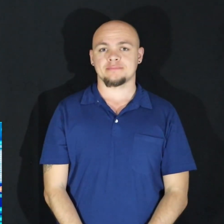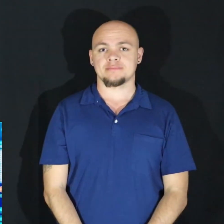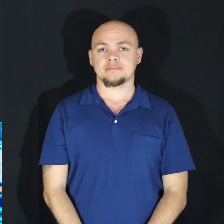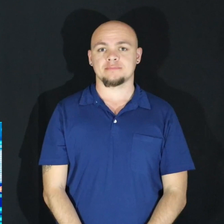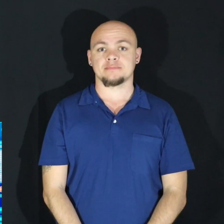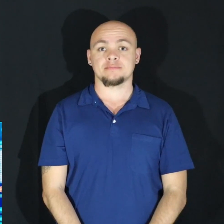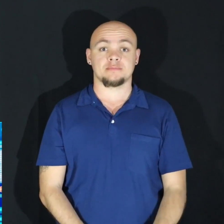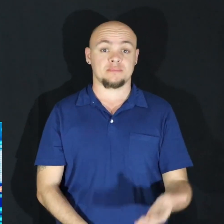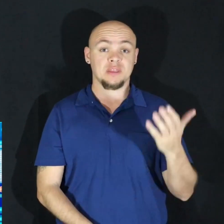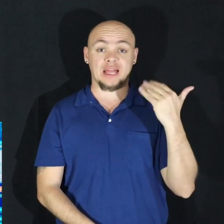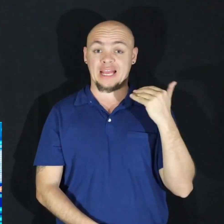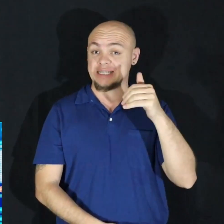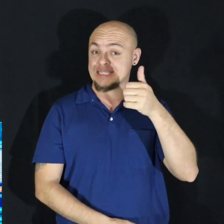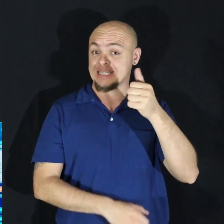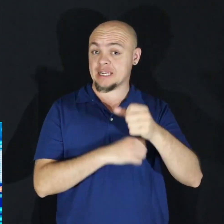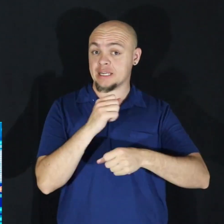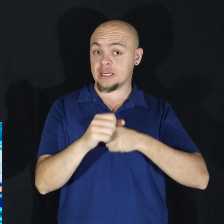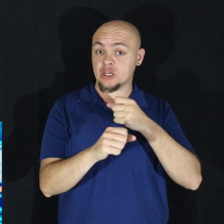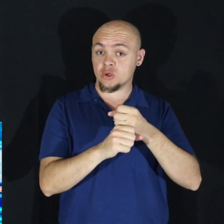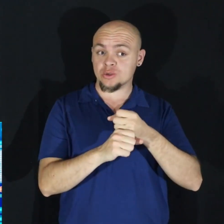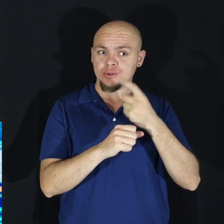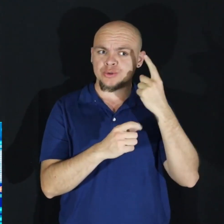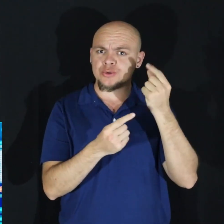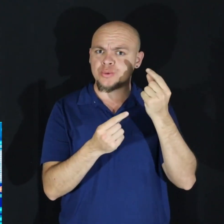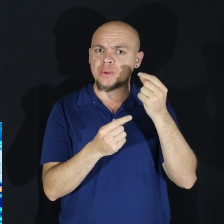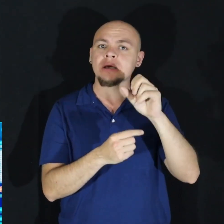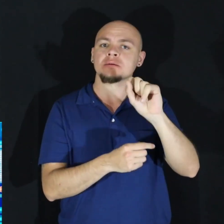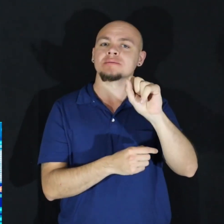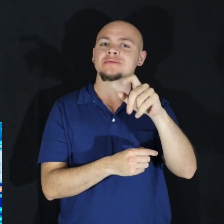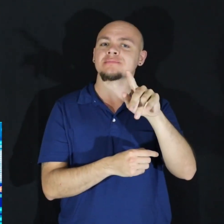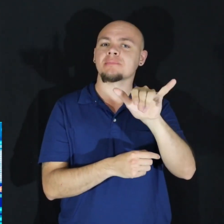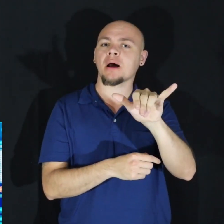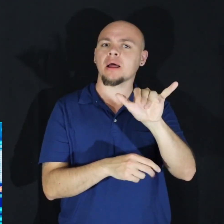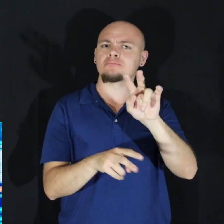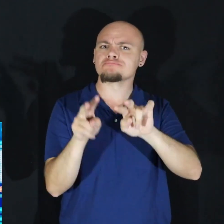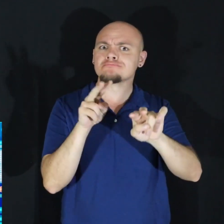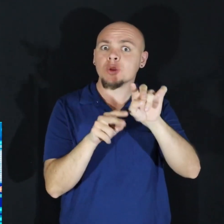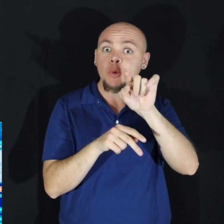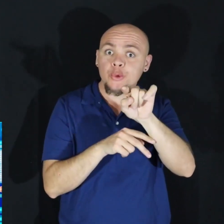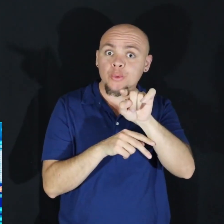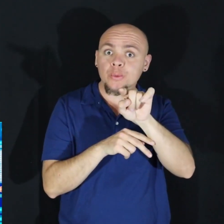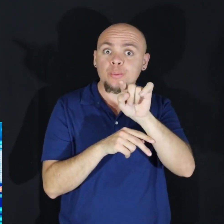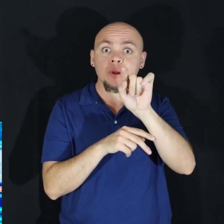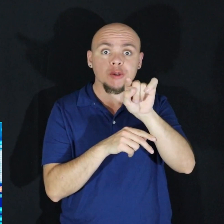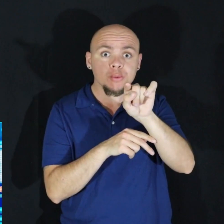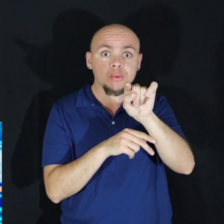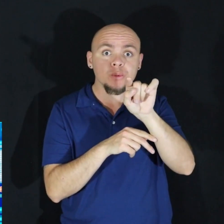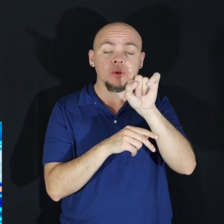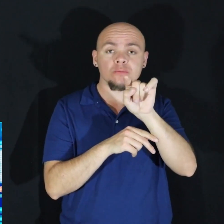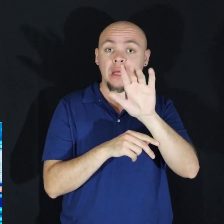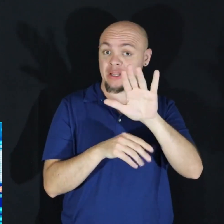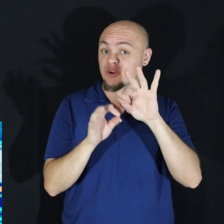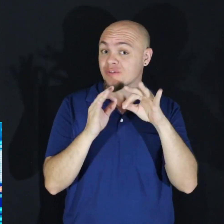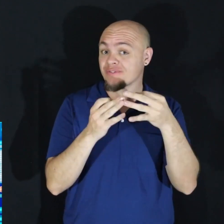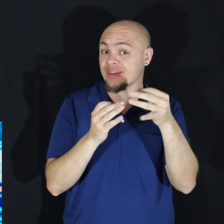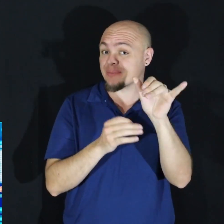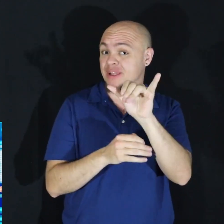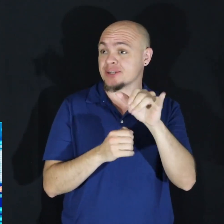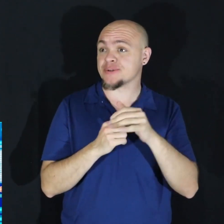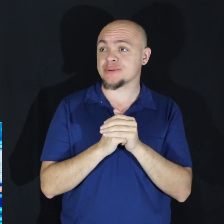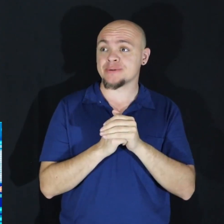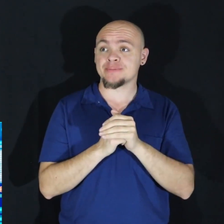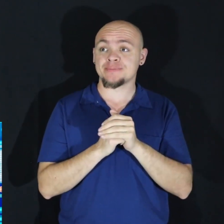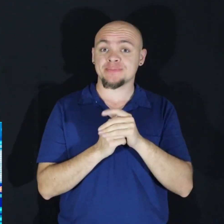I spent the last decade spying on you, and you, and your families, and